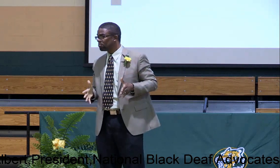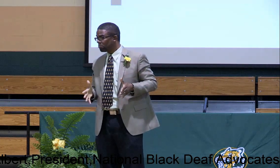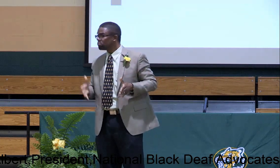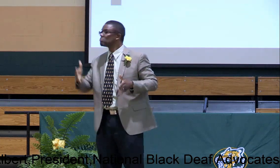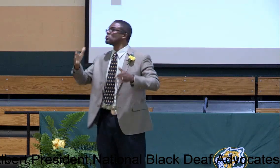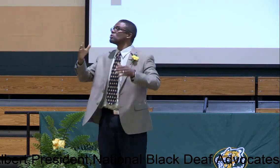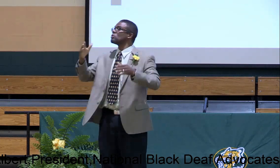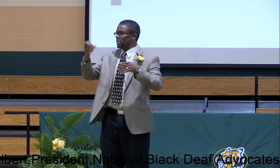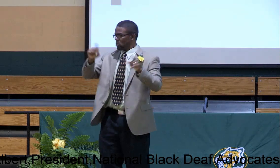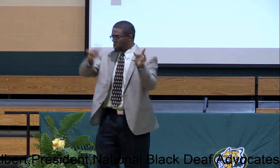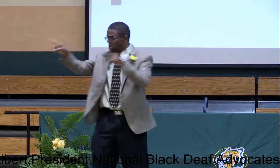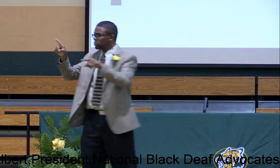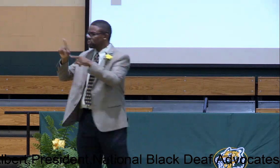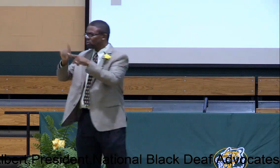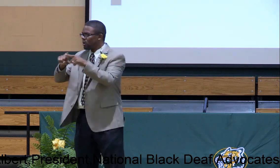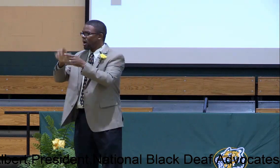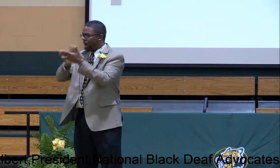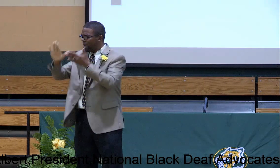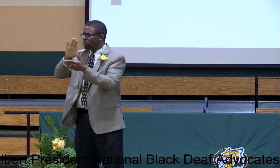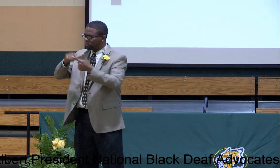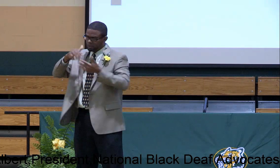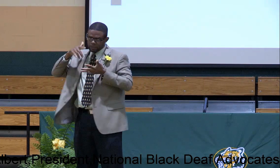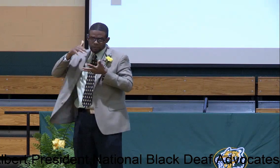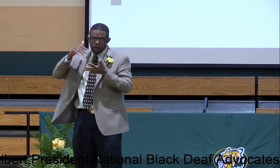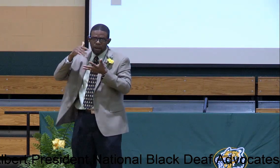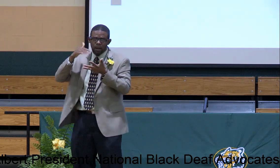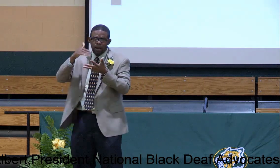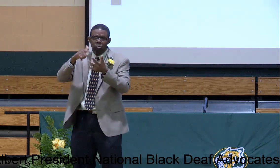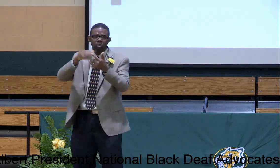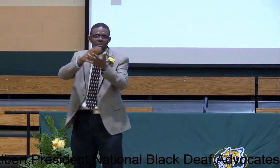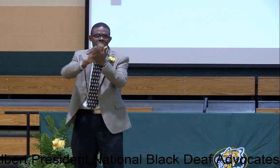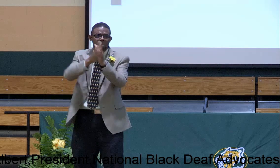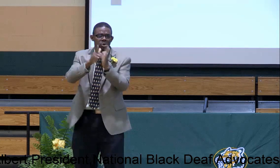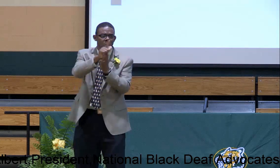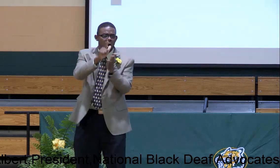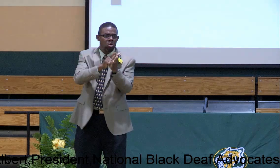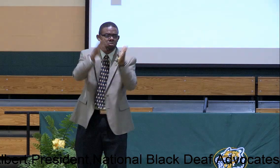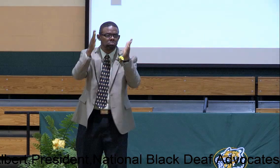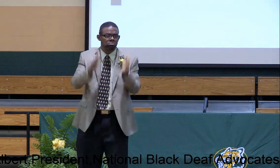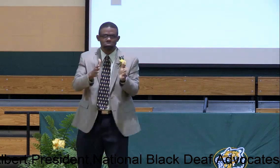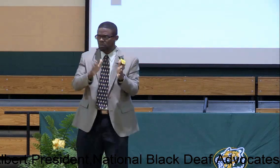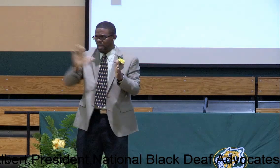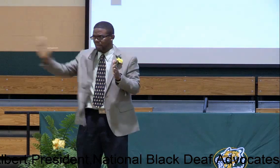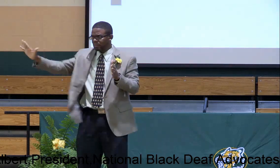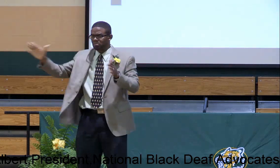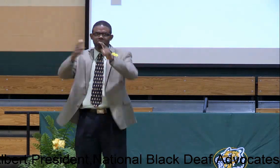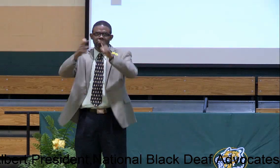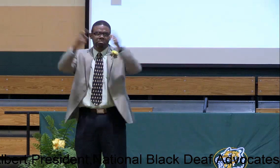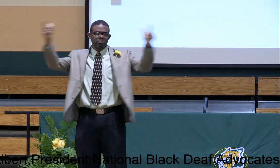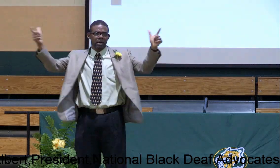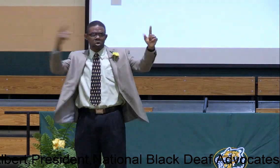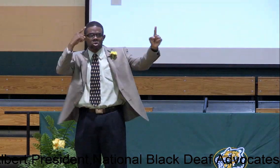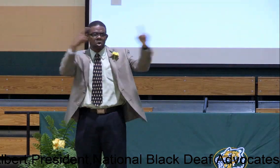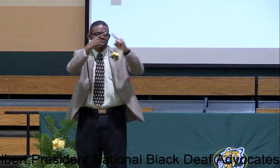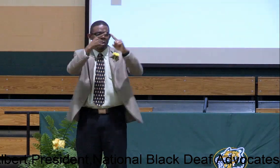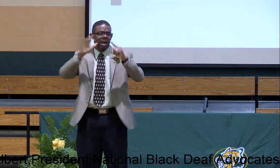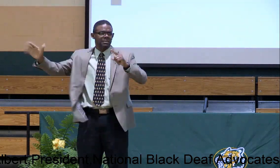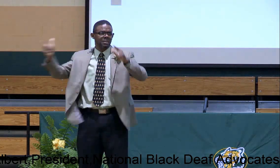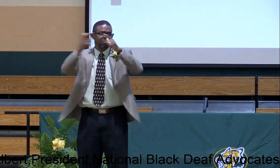That's right, a lawyer. So he went to college and he studied hard. He studied law. That was his